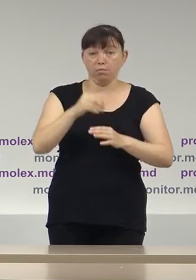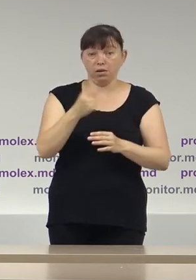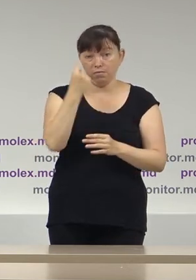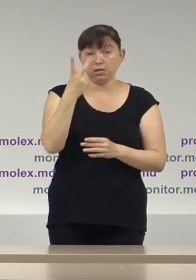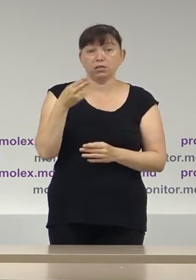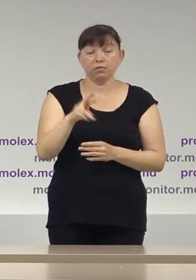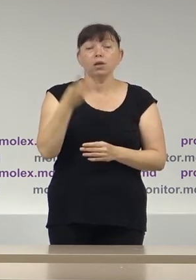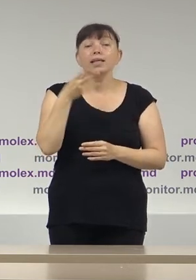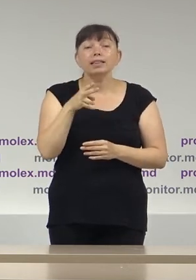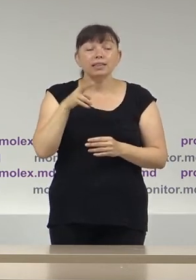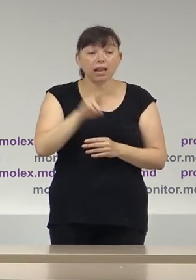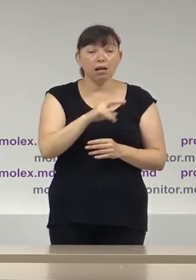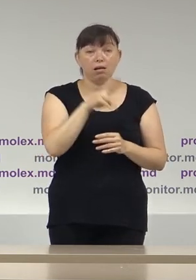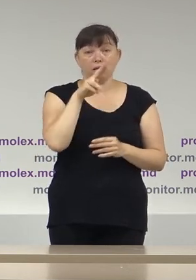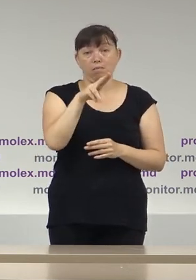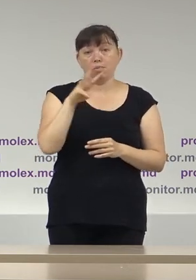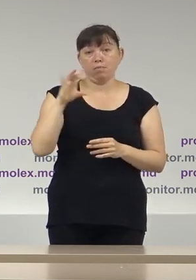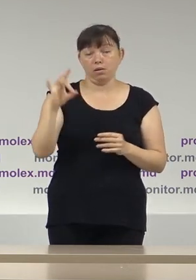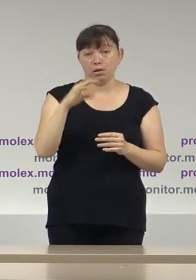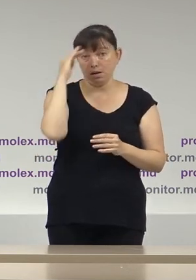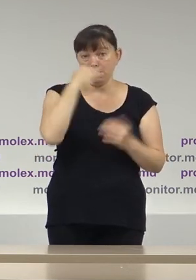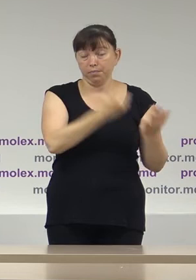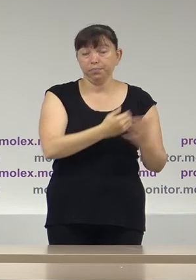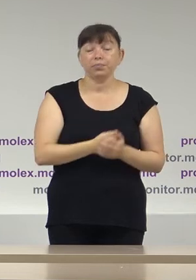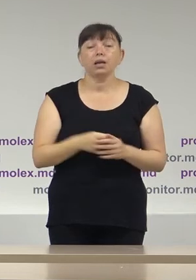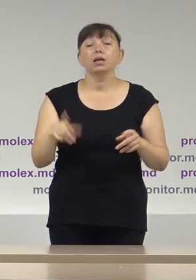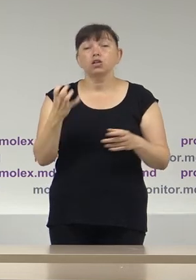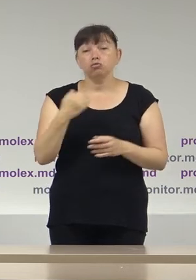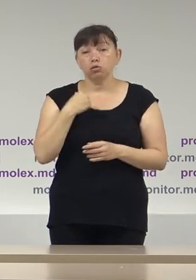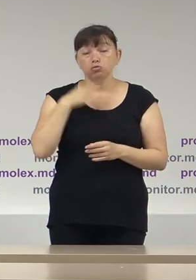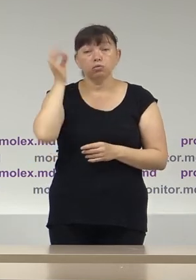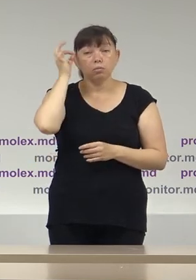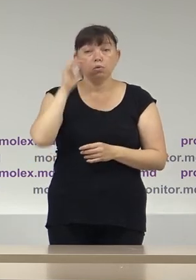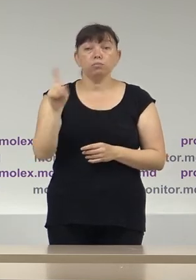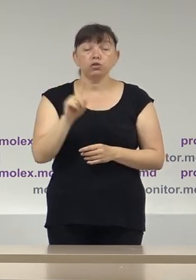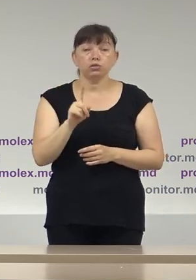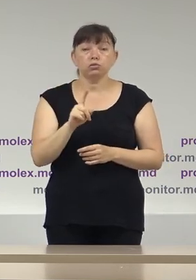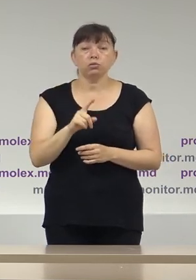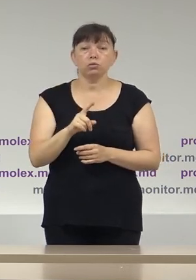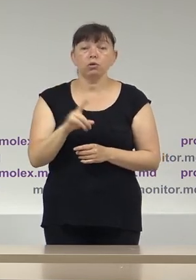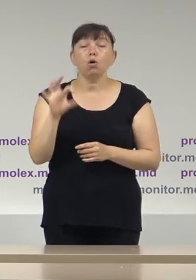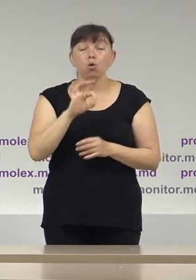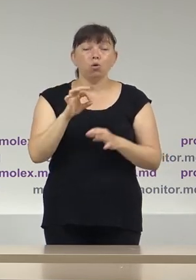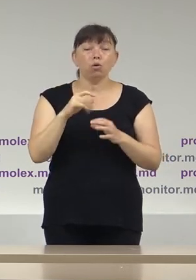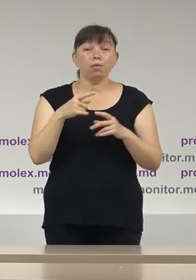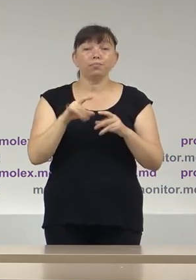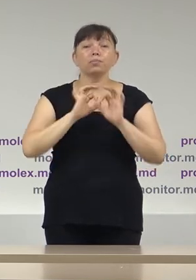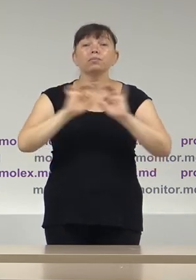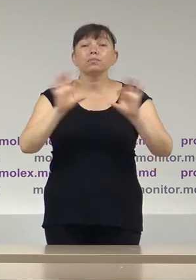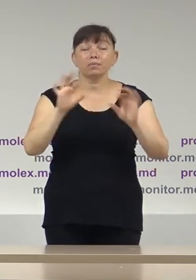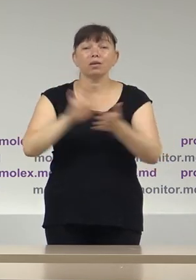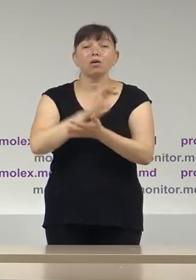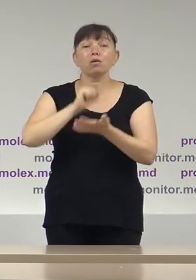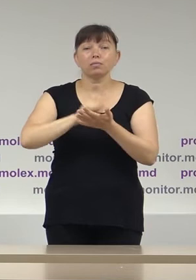many polling stations should be functional on the election day for voters from the Transnistrian region. In this context, I would like to